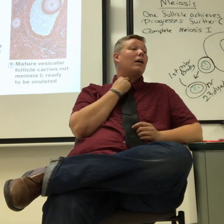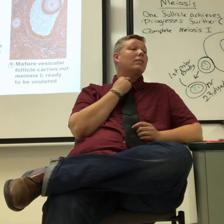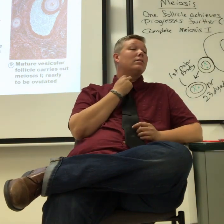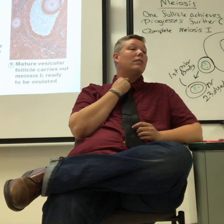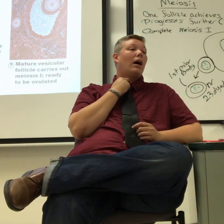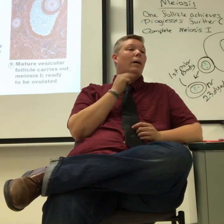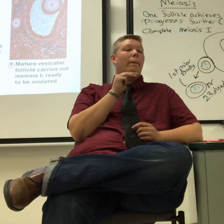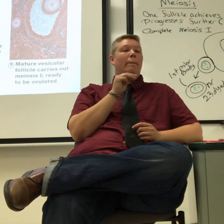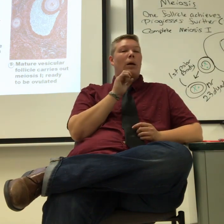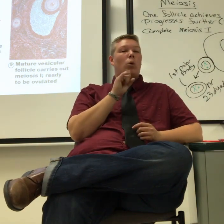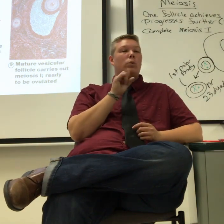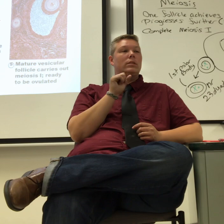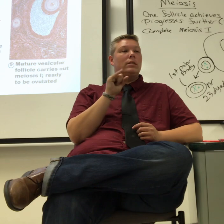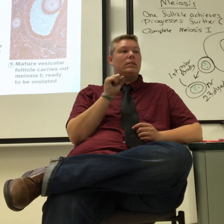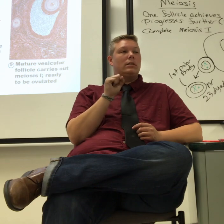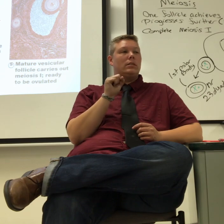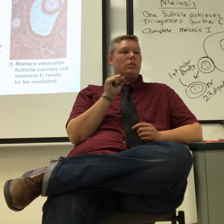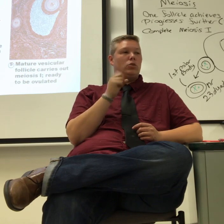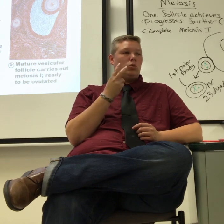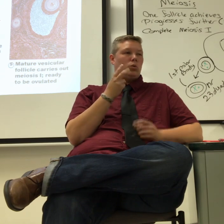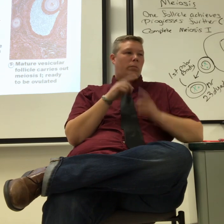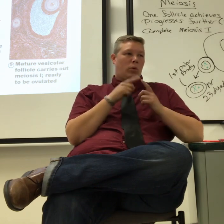in the sperm arrive.